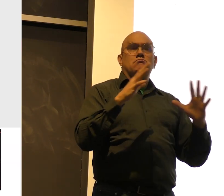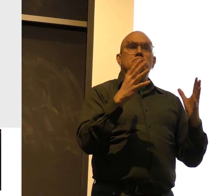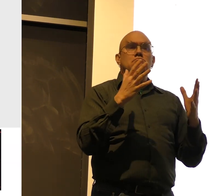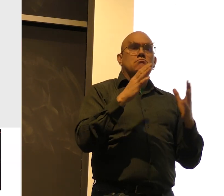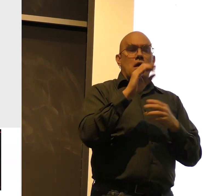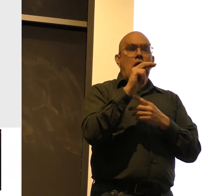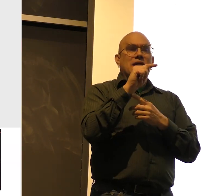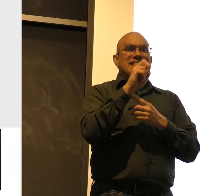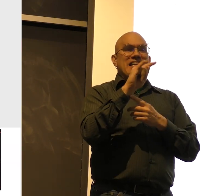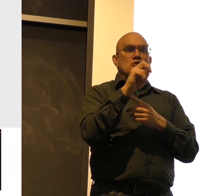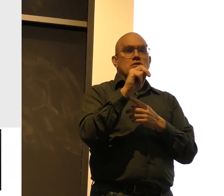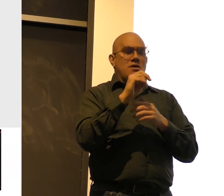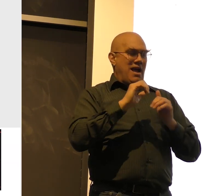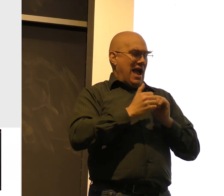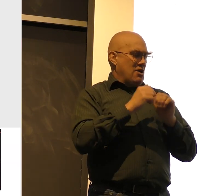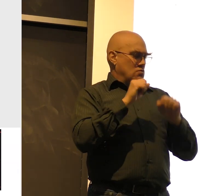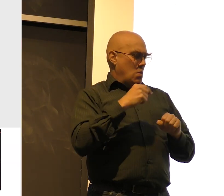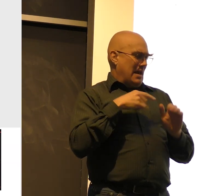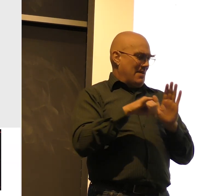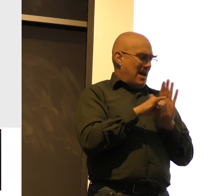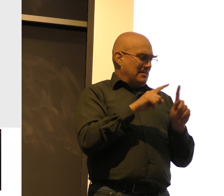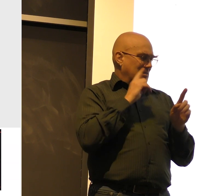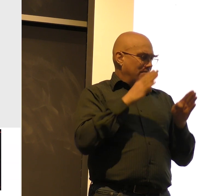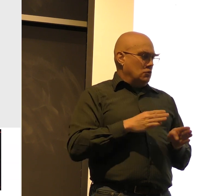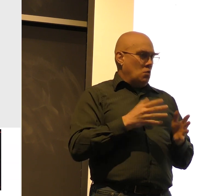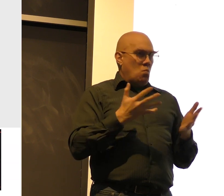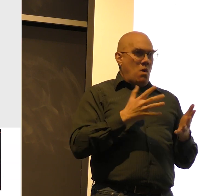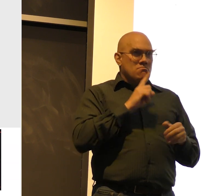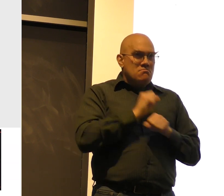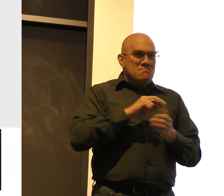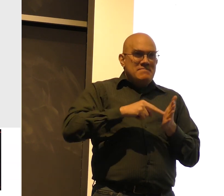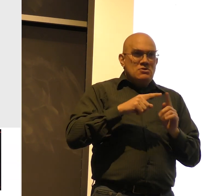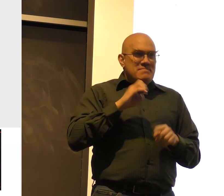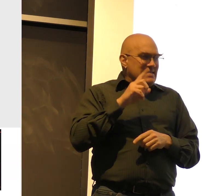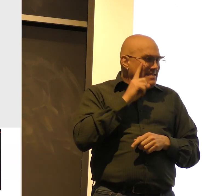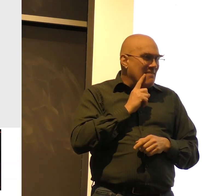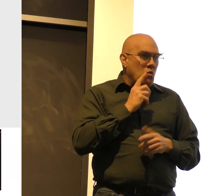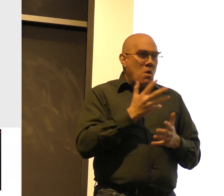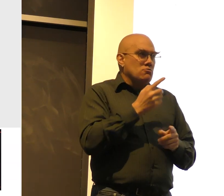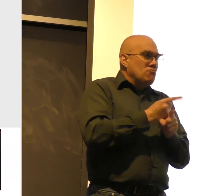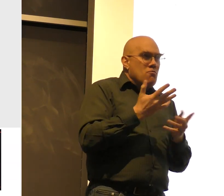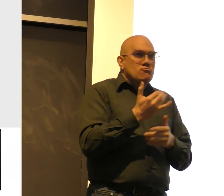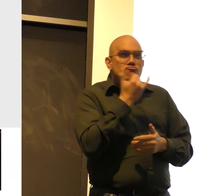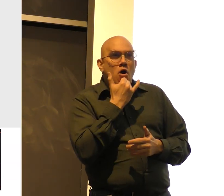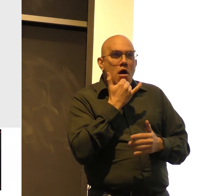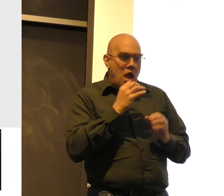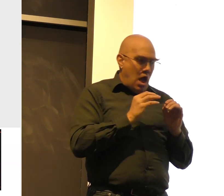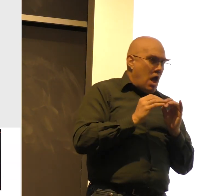and there continues to be some tension, some contention about how do I identify different people, what does it mean to be deaf, what is right and